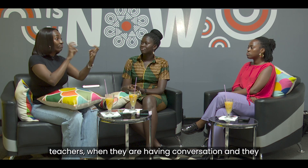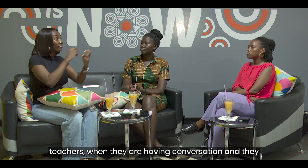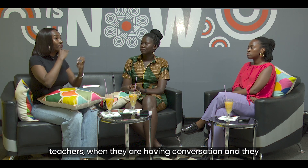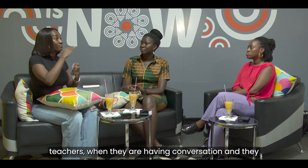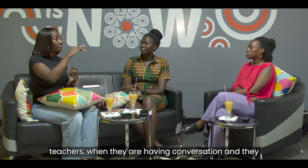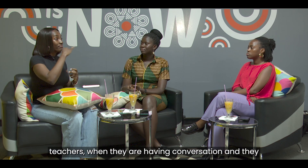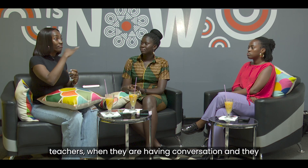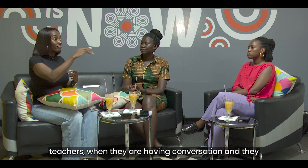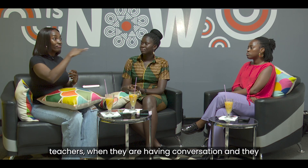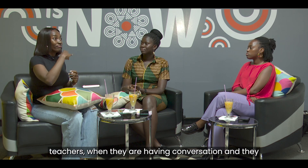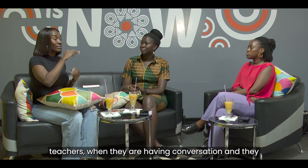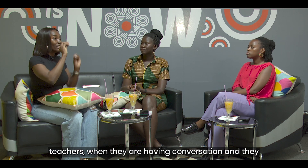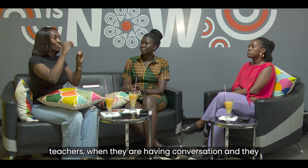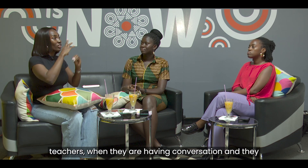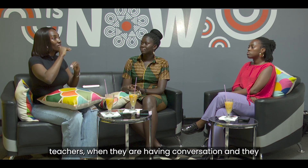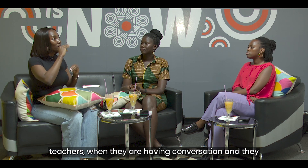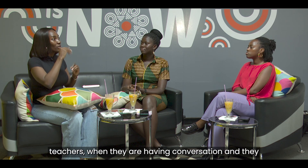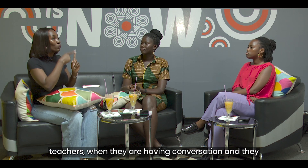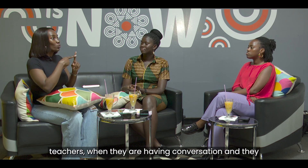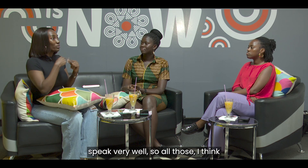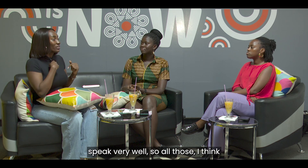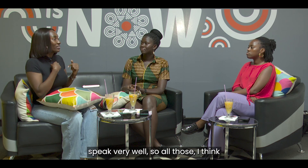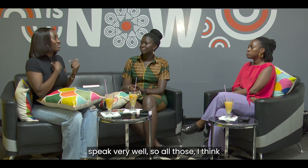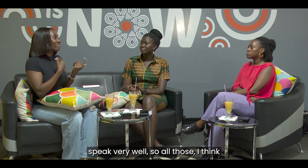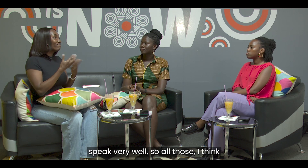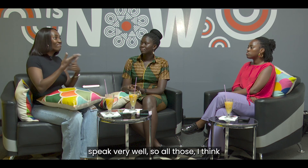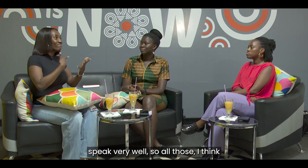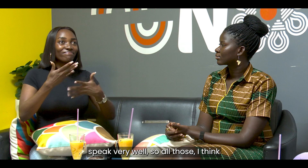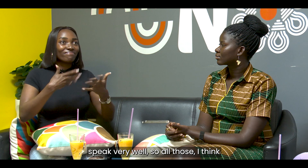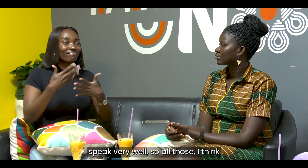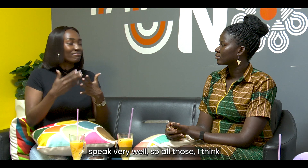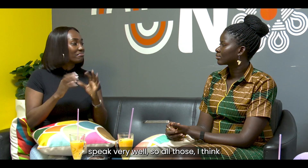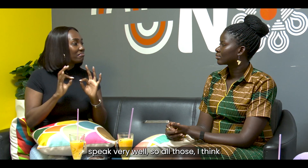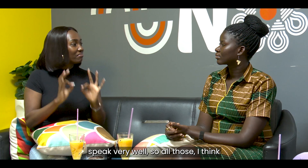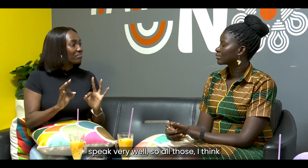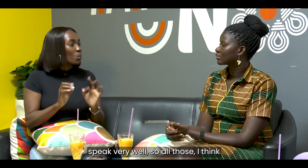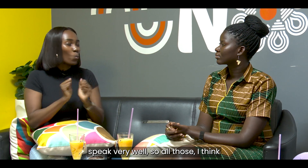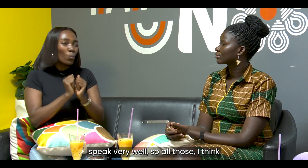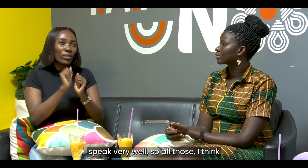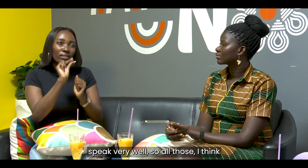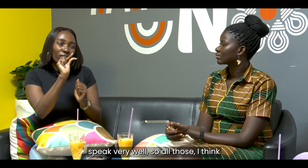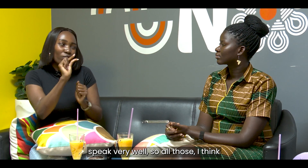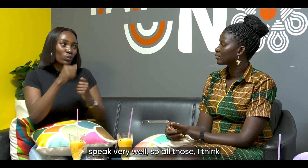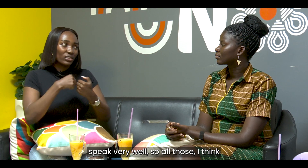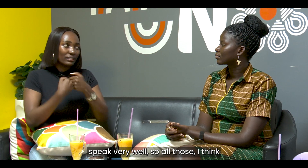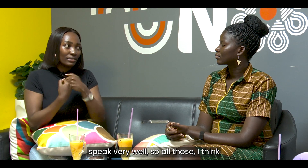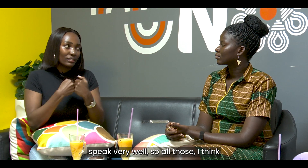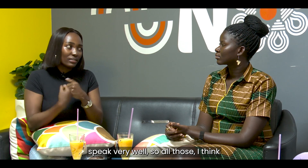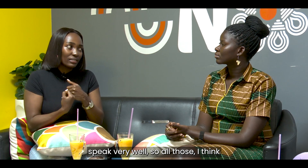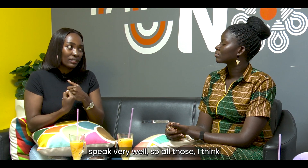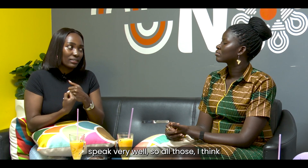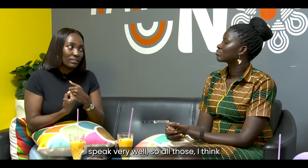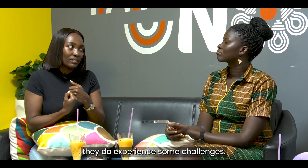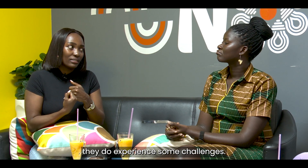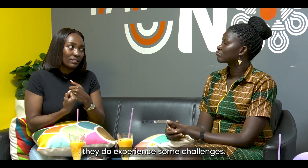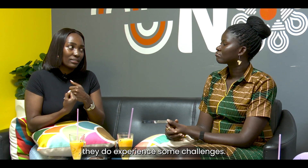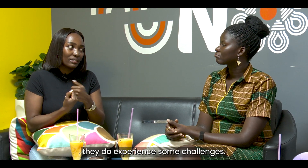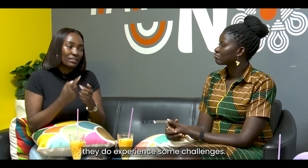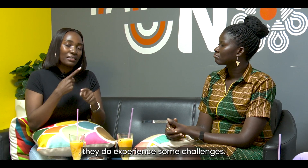teachers, when they're having conversation and they speak very well. So all those, I think they do experience